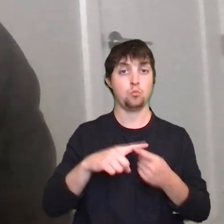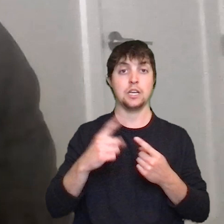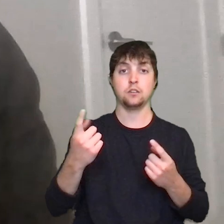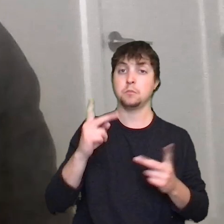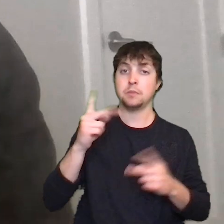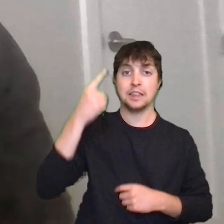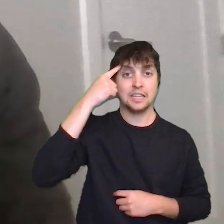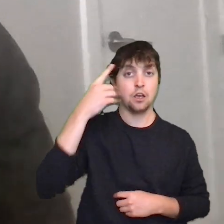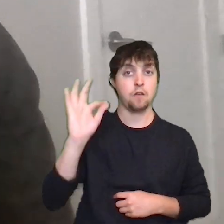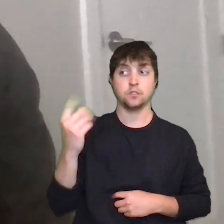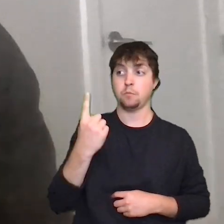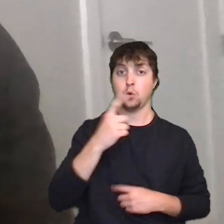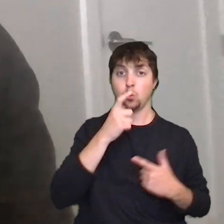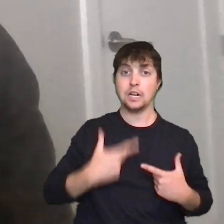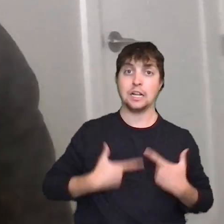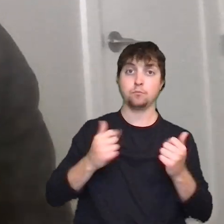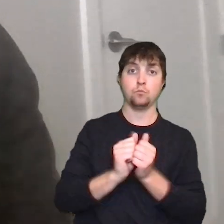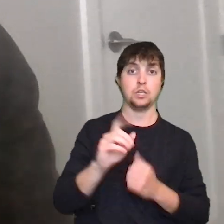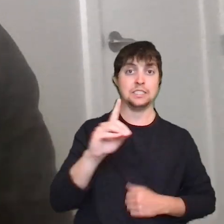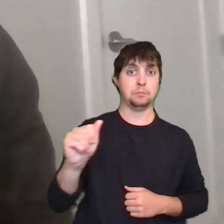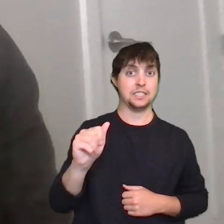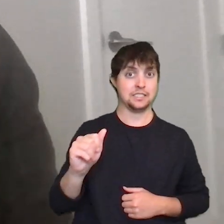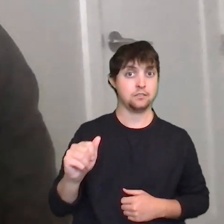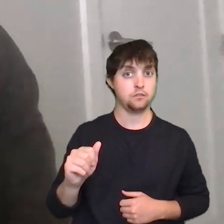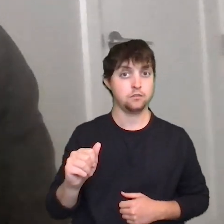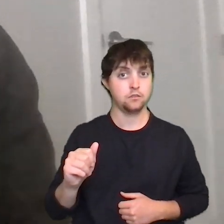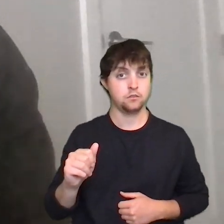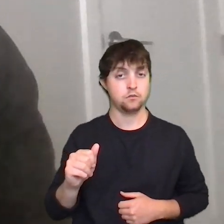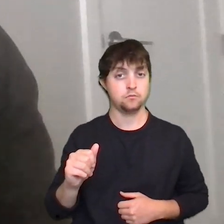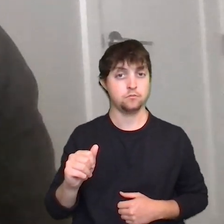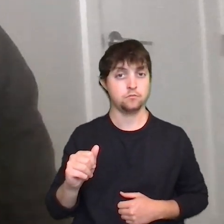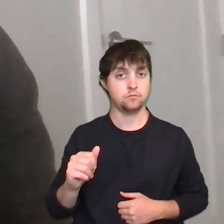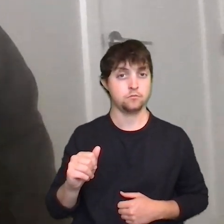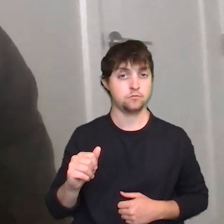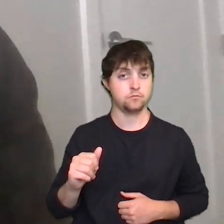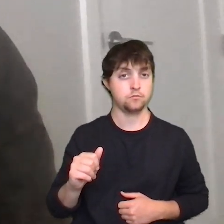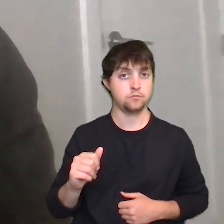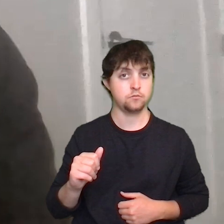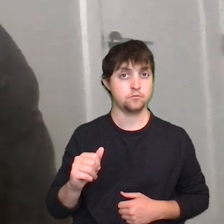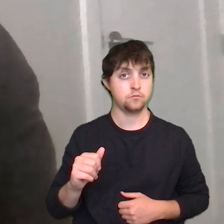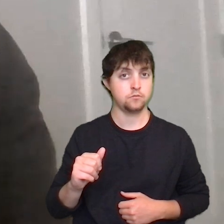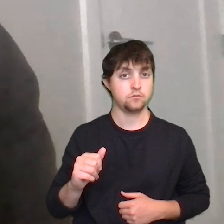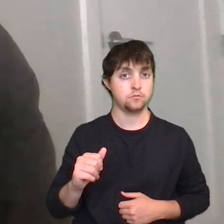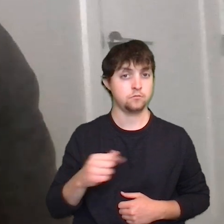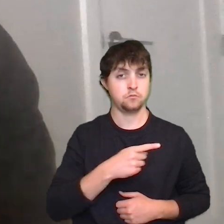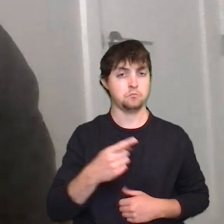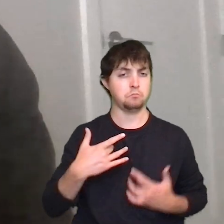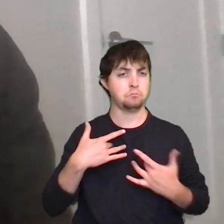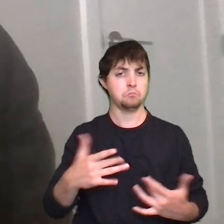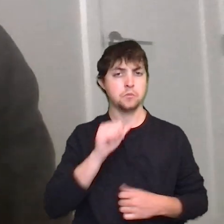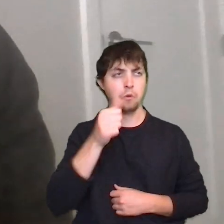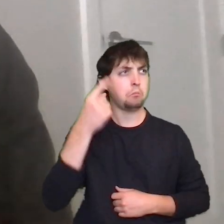So when people think of someone who lives with a disability, they don't